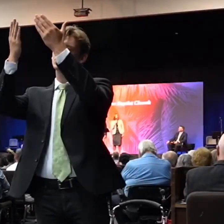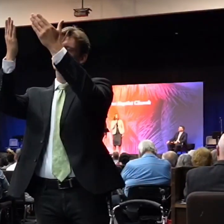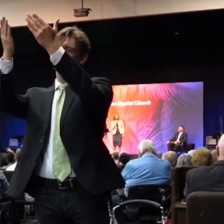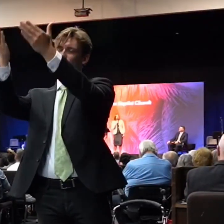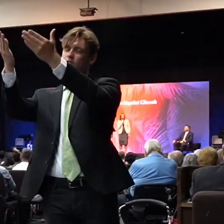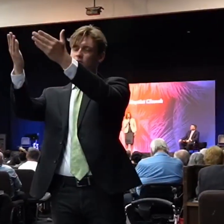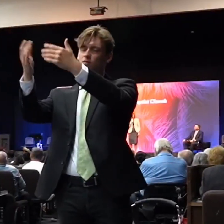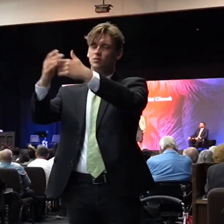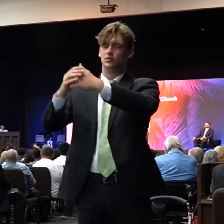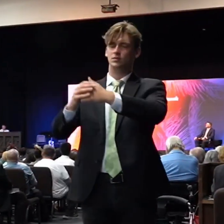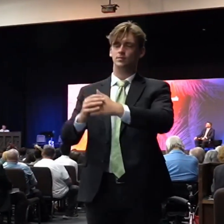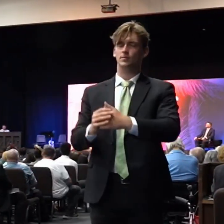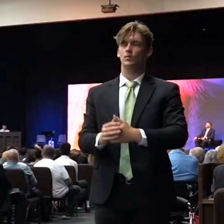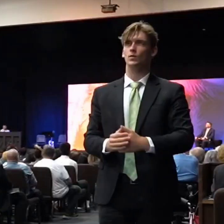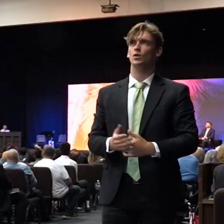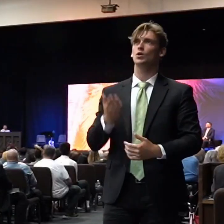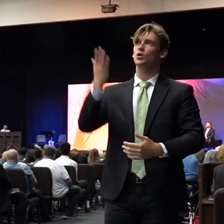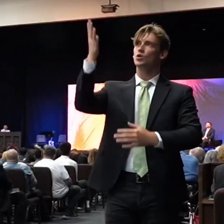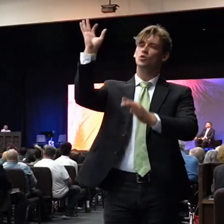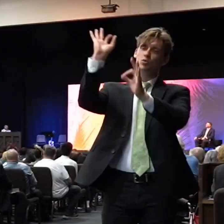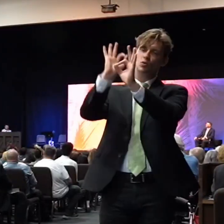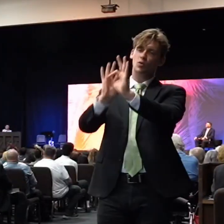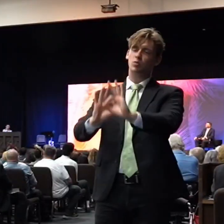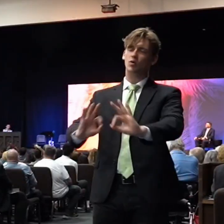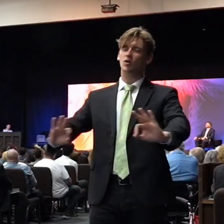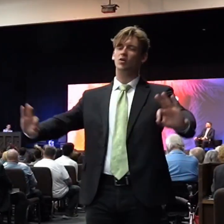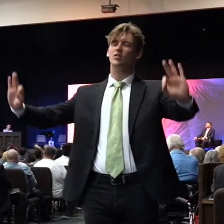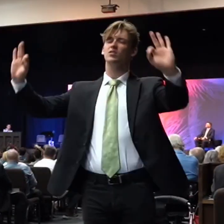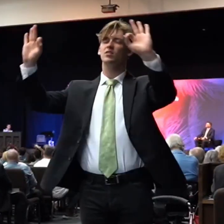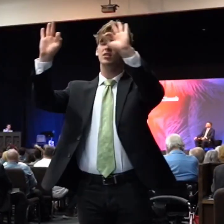You're worthy of it